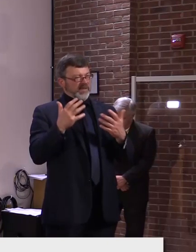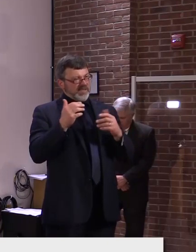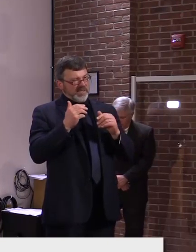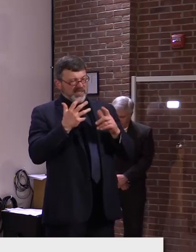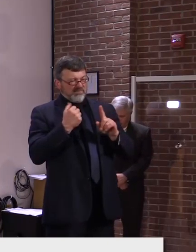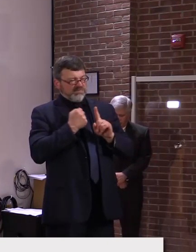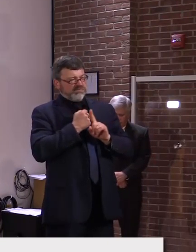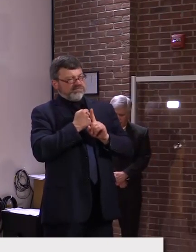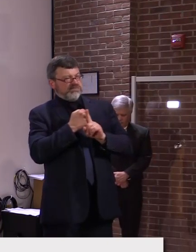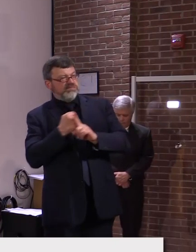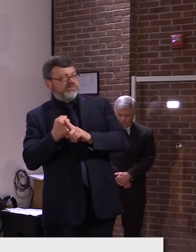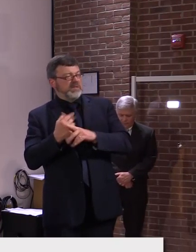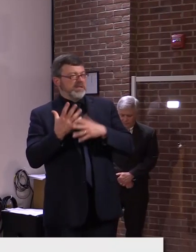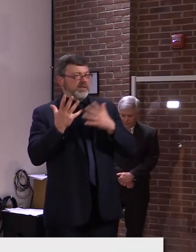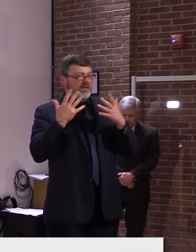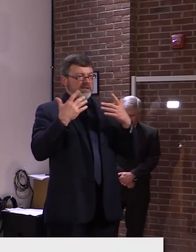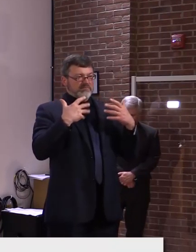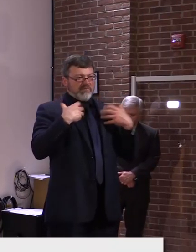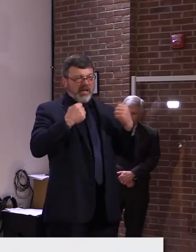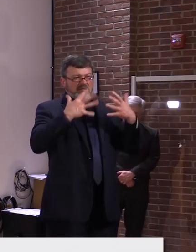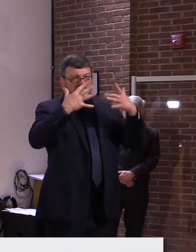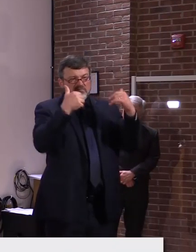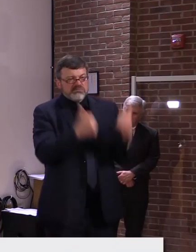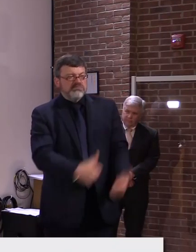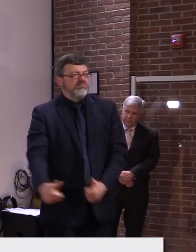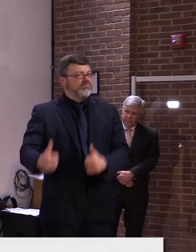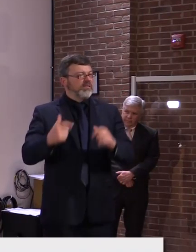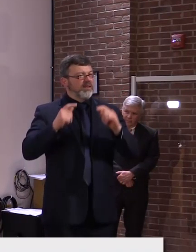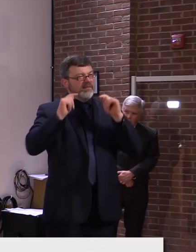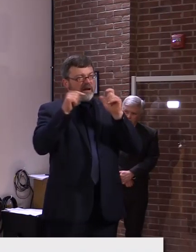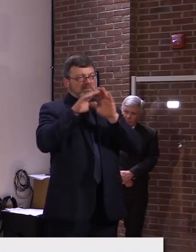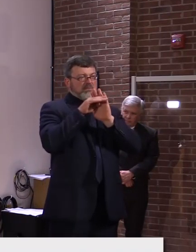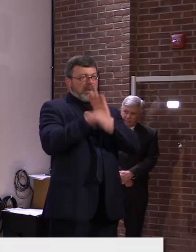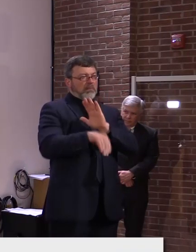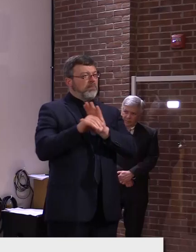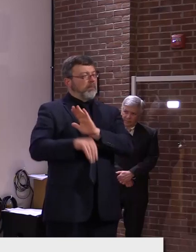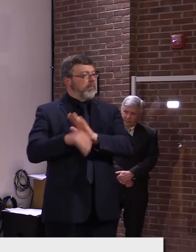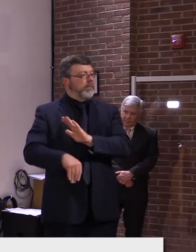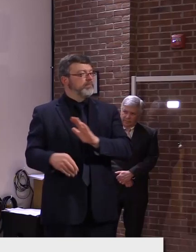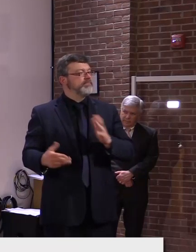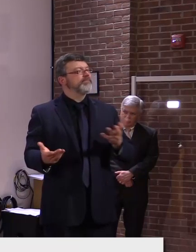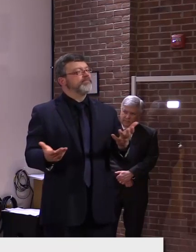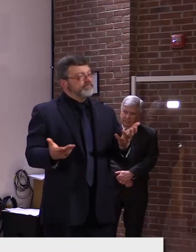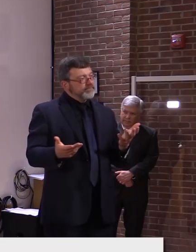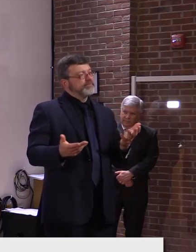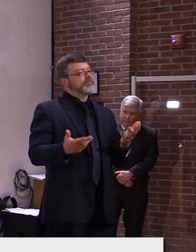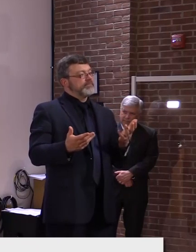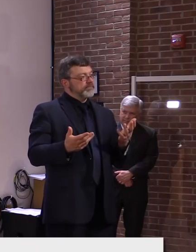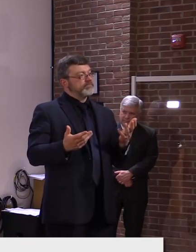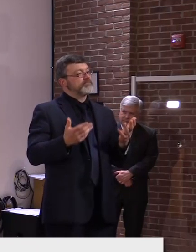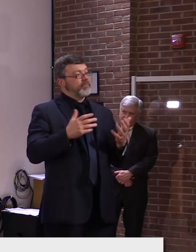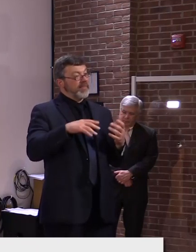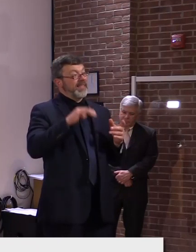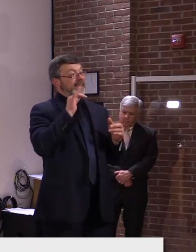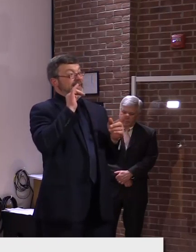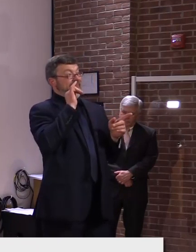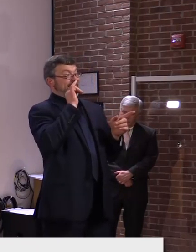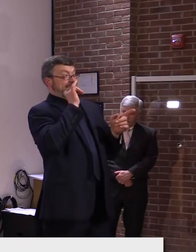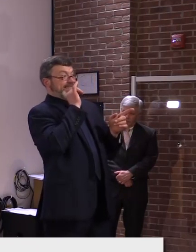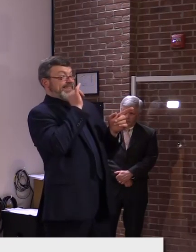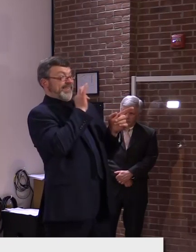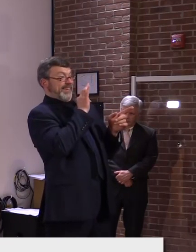The point of the matter is, the more the virus can thrive, no matter where it is in the world, the more it can be